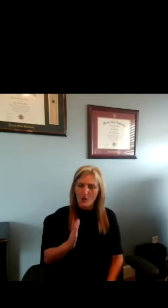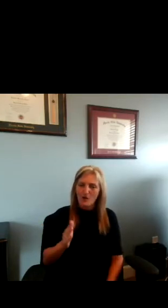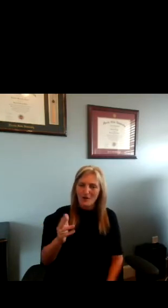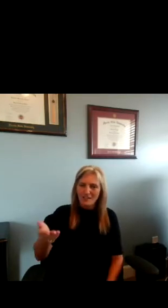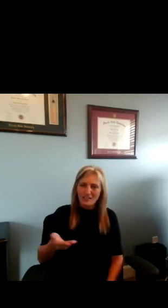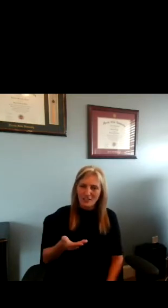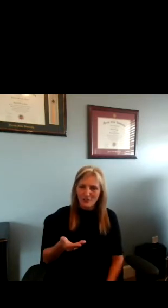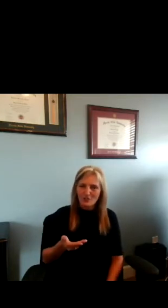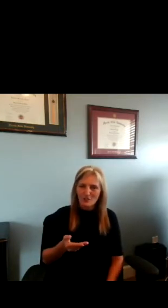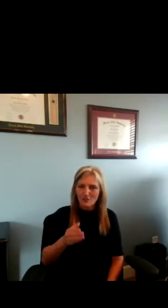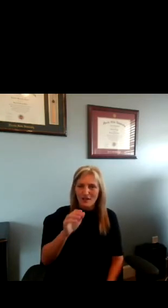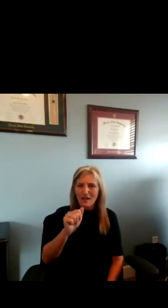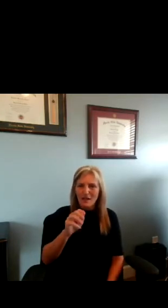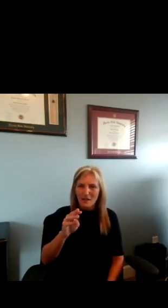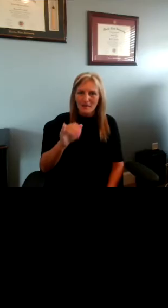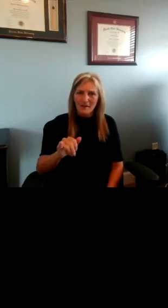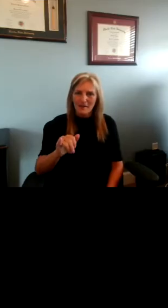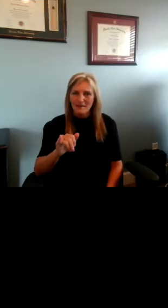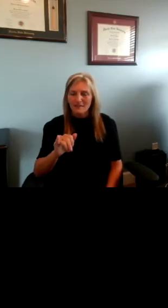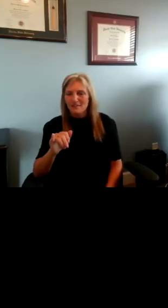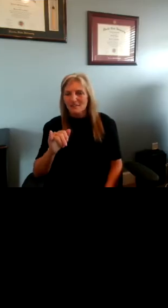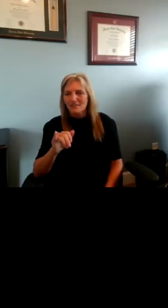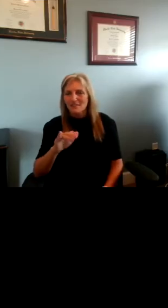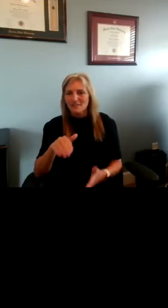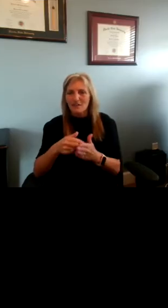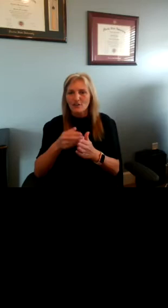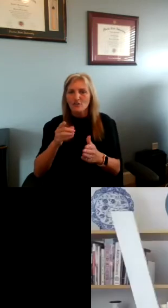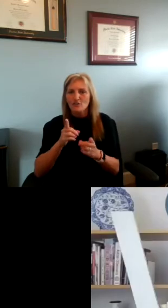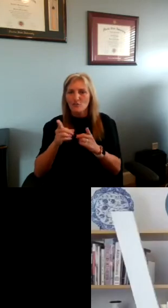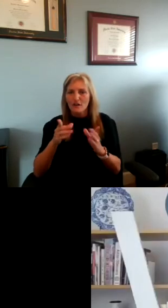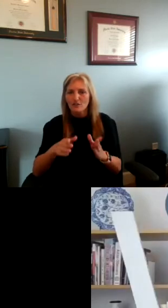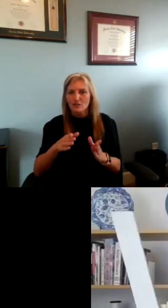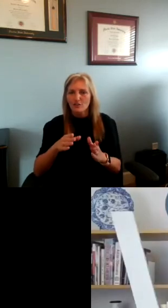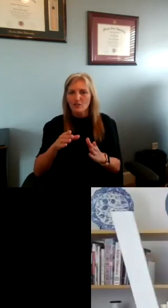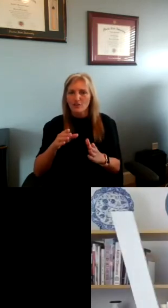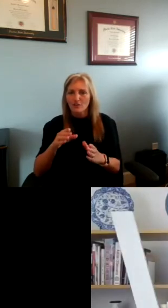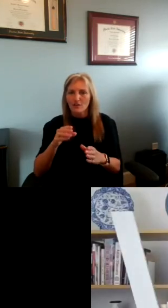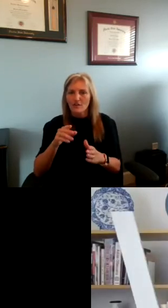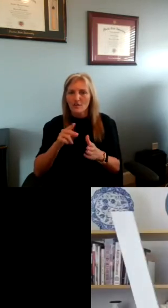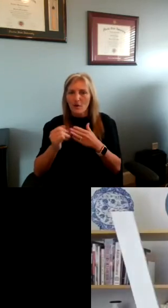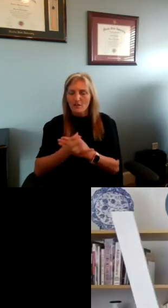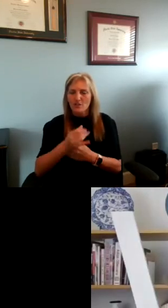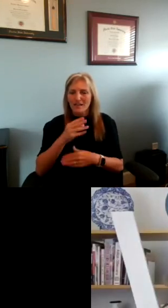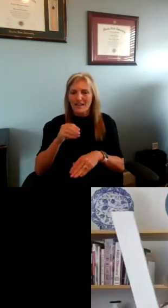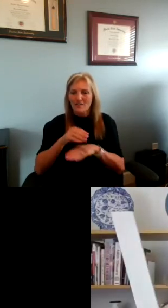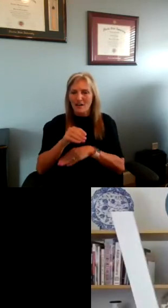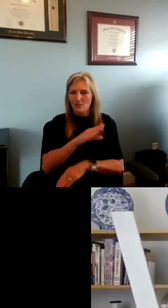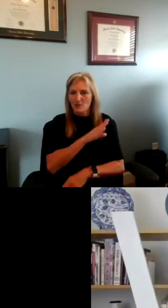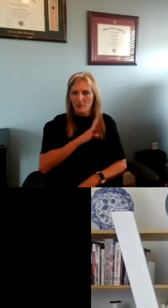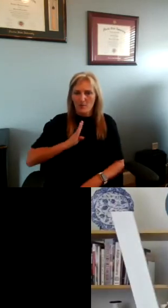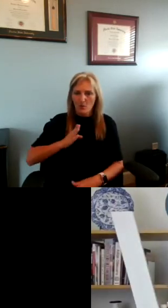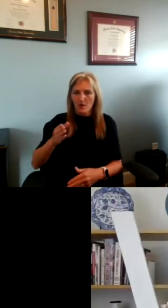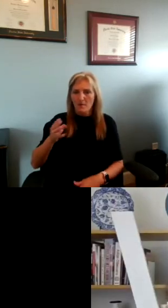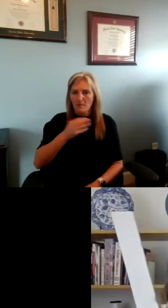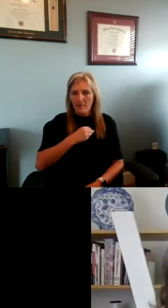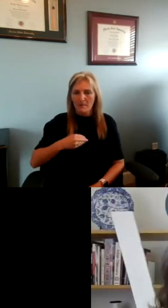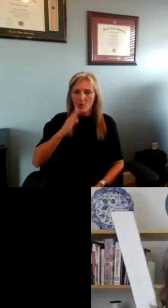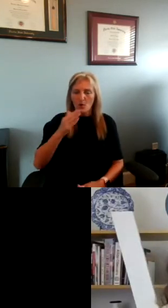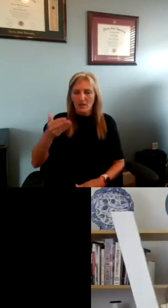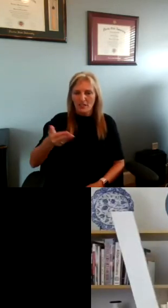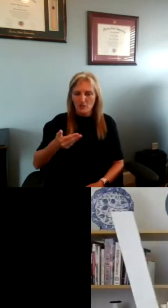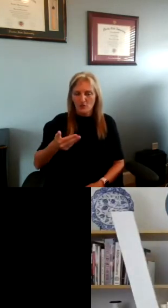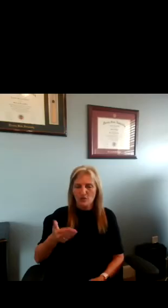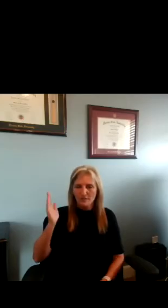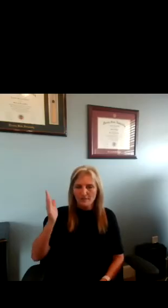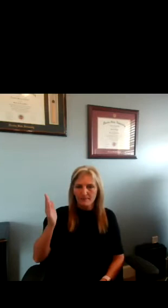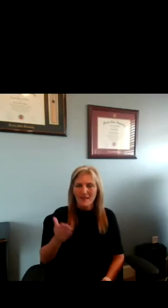Fettig, Executive Director of the Sentencing Project and PRE Advisory Board member, who will introduce today's keynote speaker.